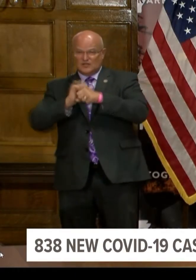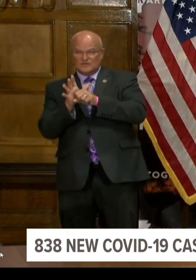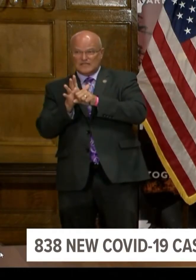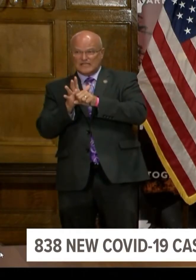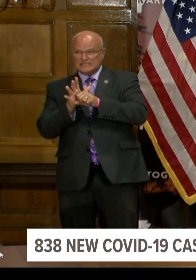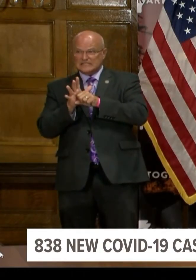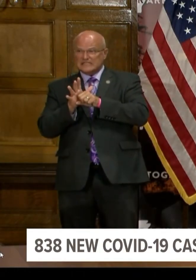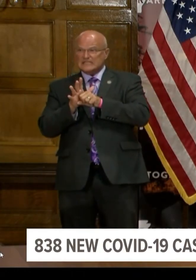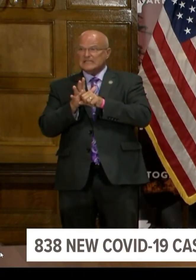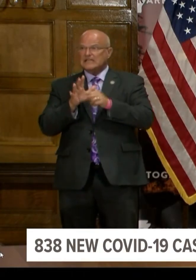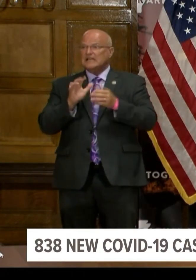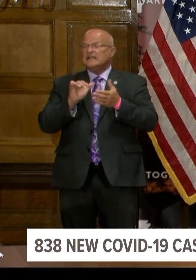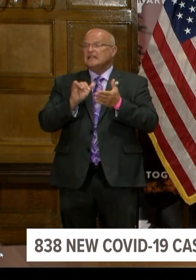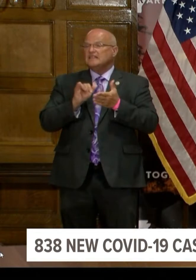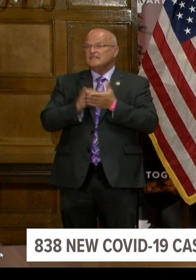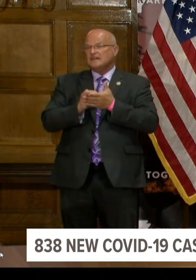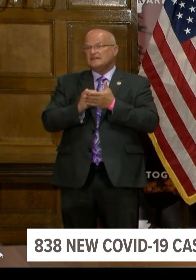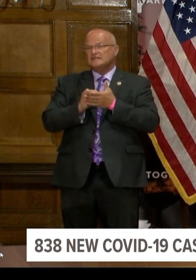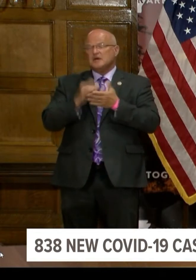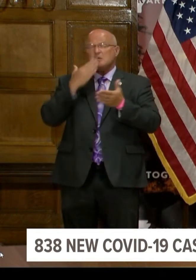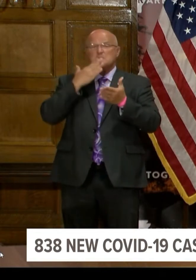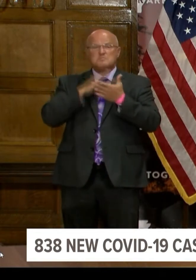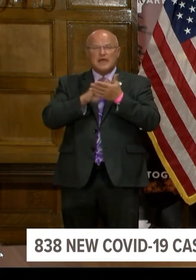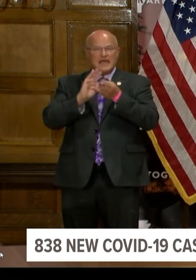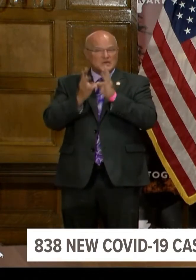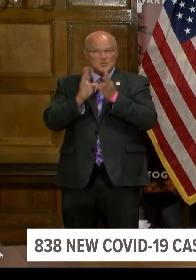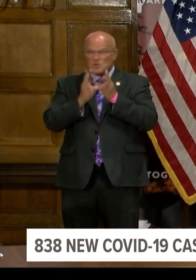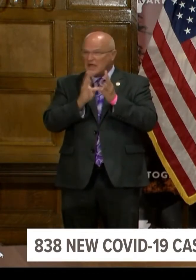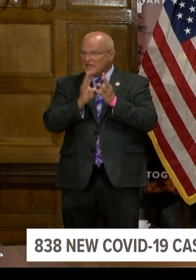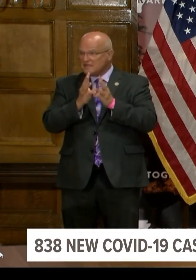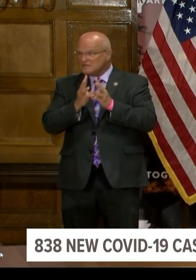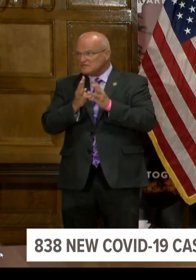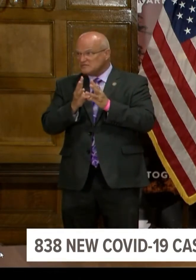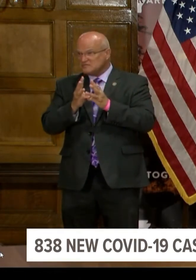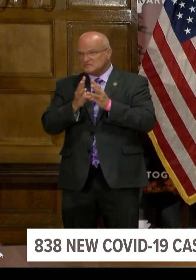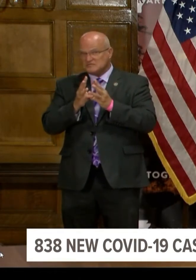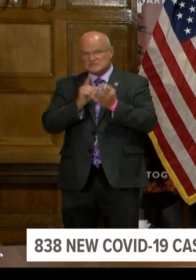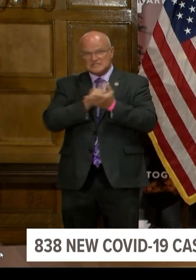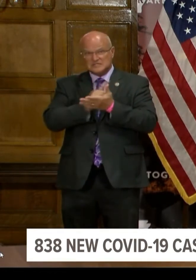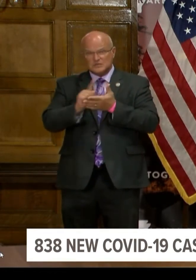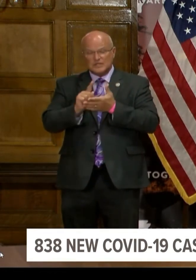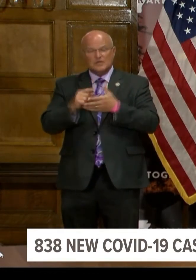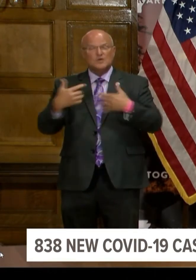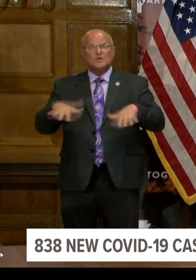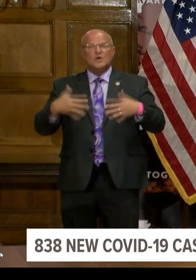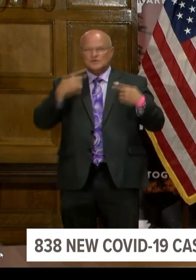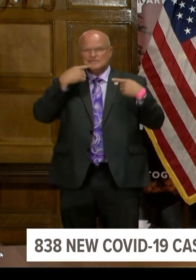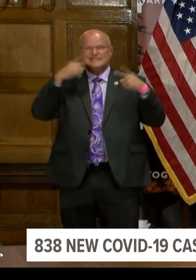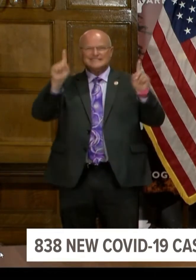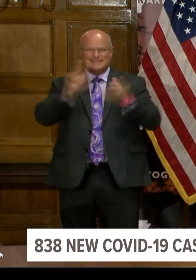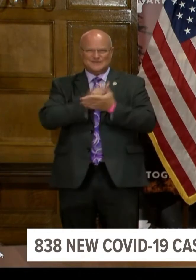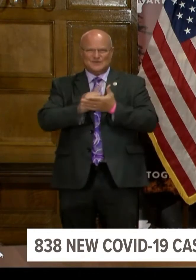the very bad weather that we had come through, we can count this week as being a successful week for K-12